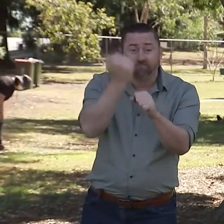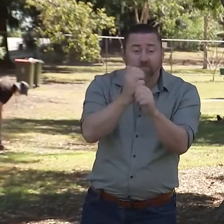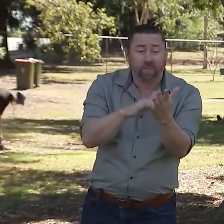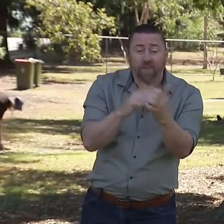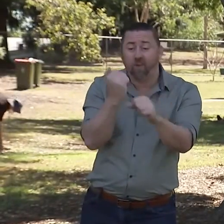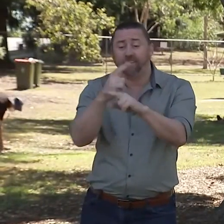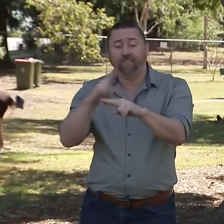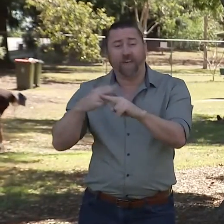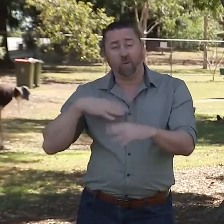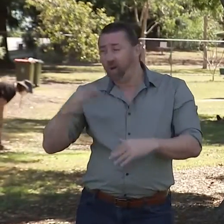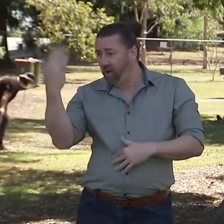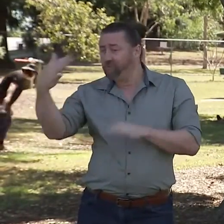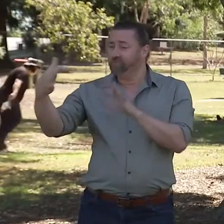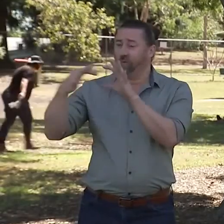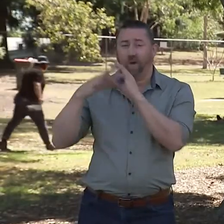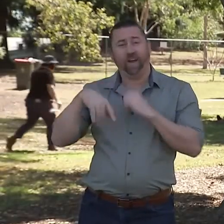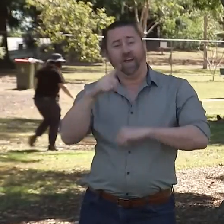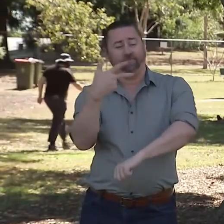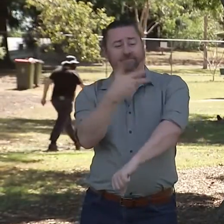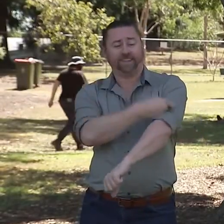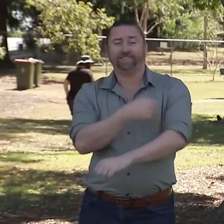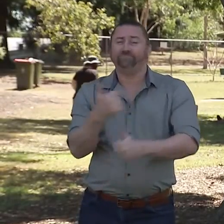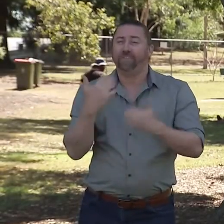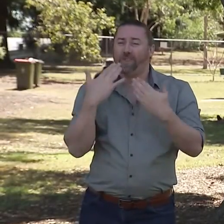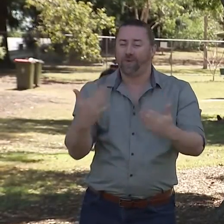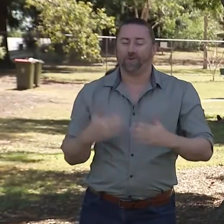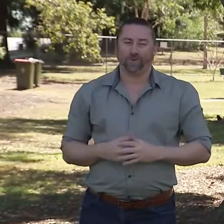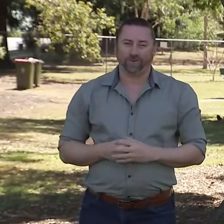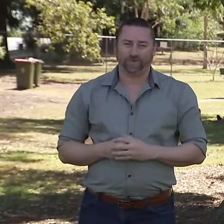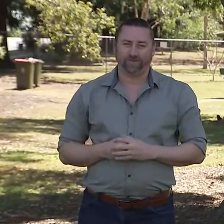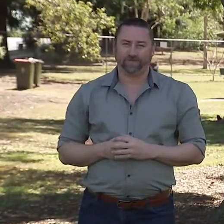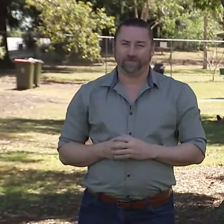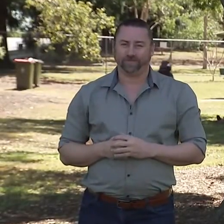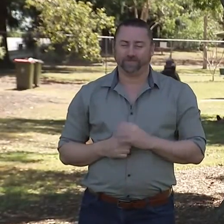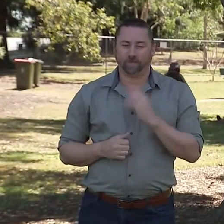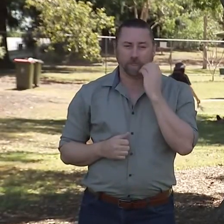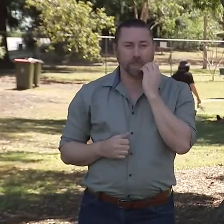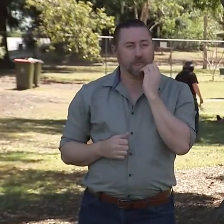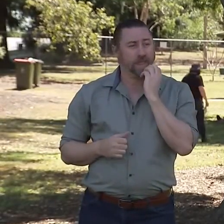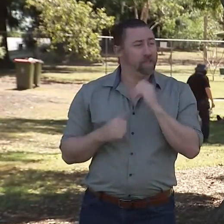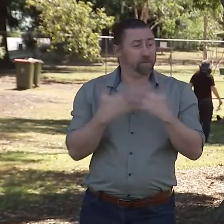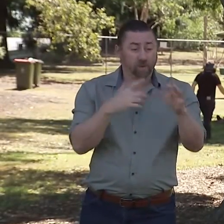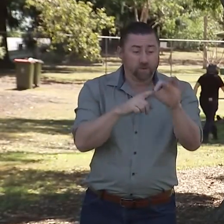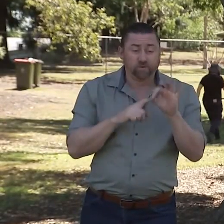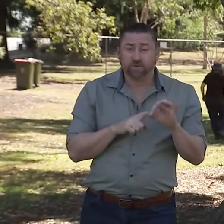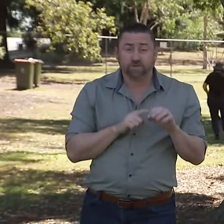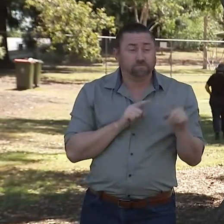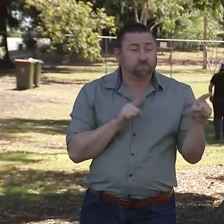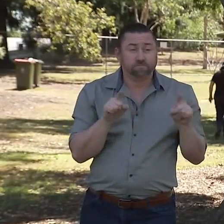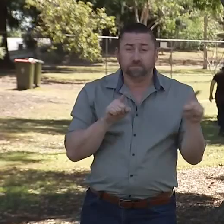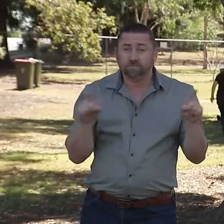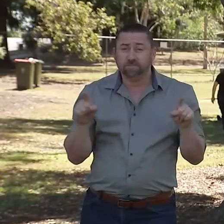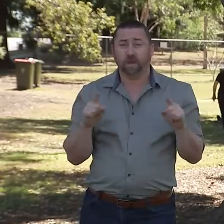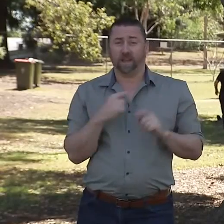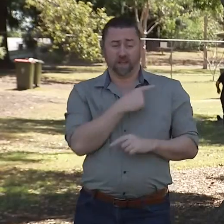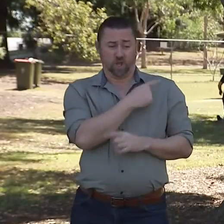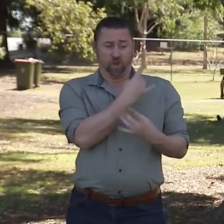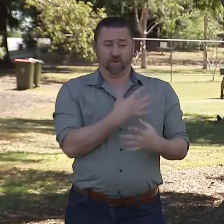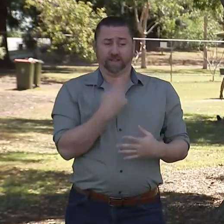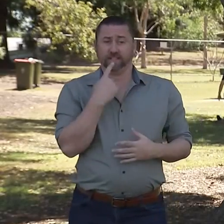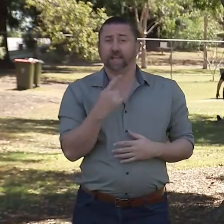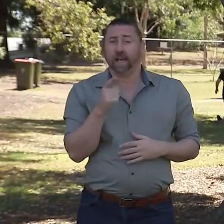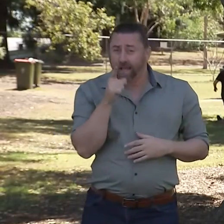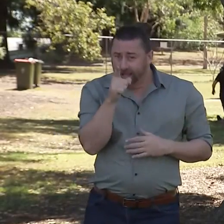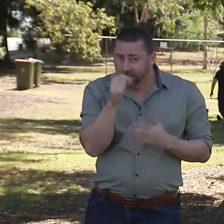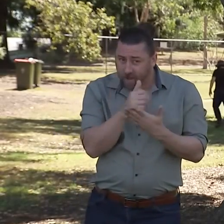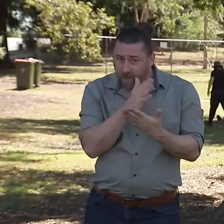get vaccinated. That's really important. Thank you. We're happy to take some questions, but as Dr. Young said, please